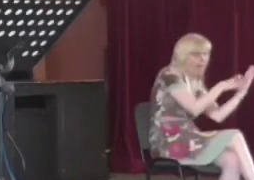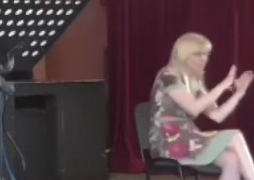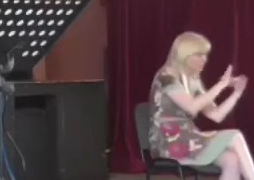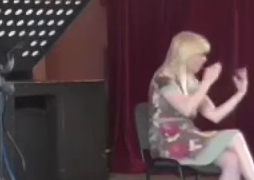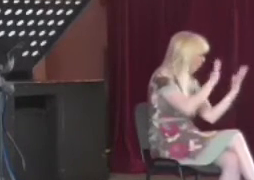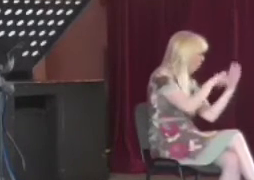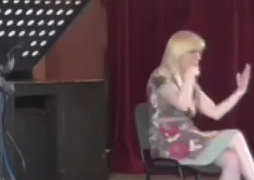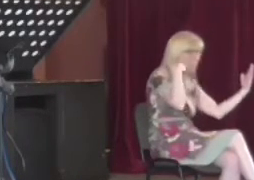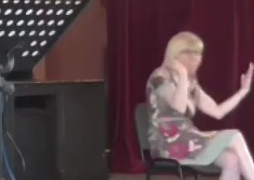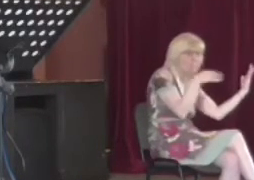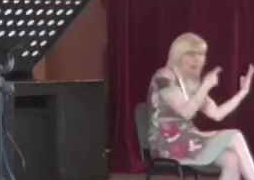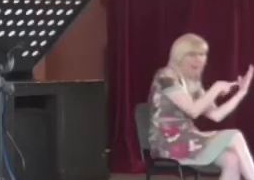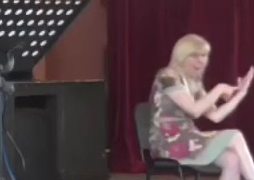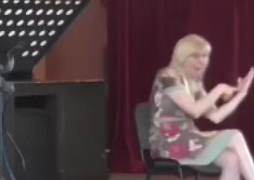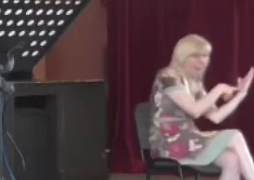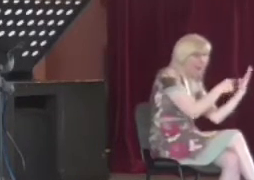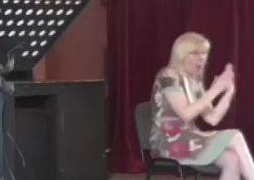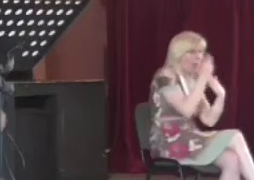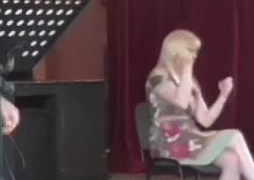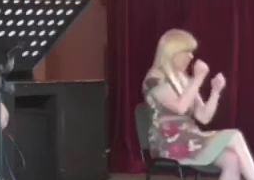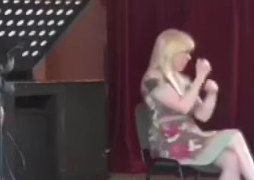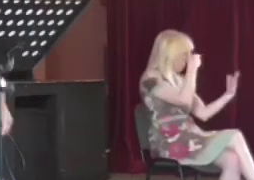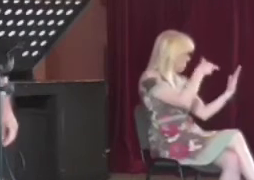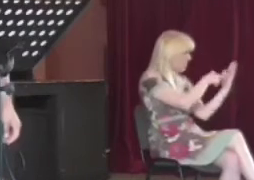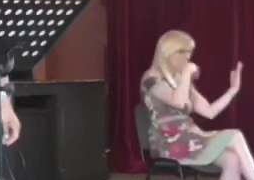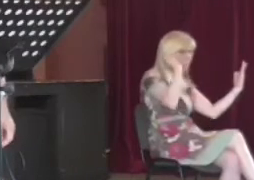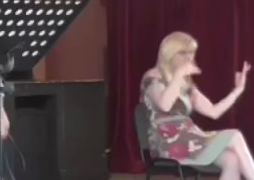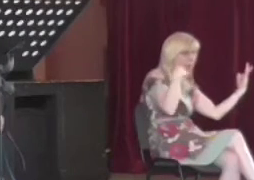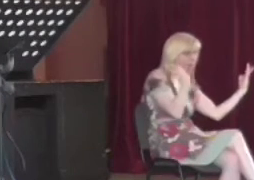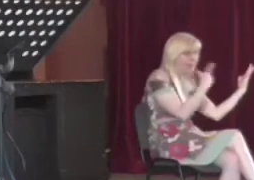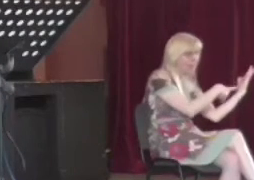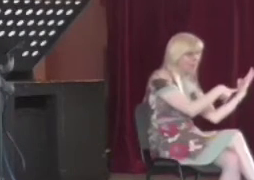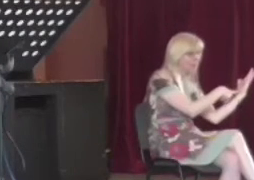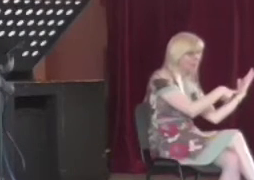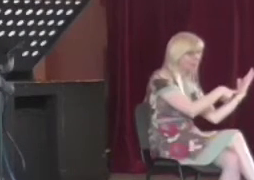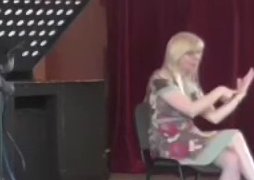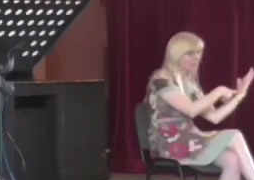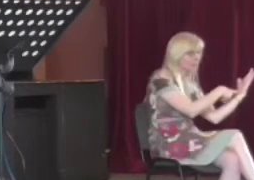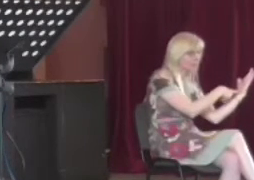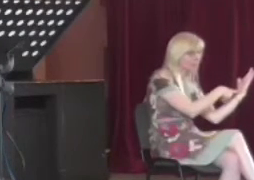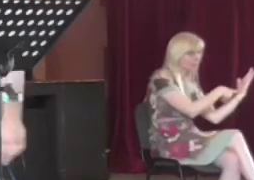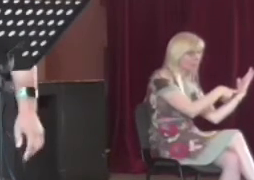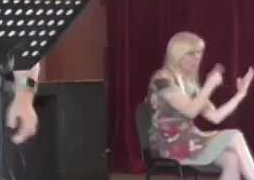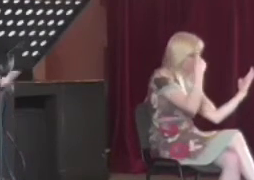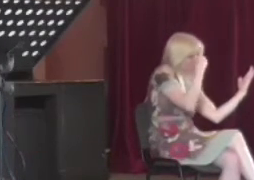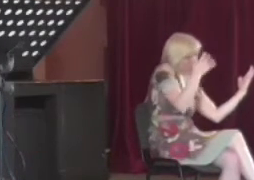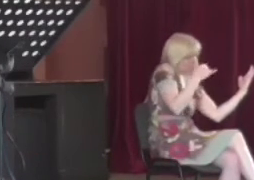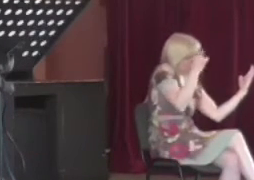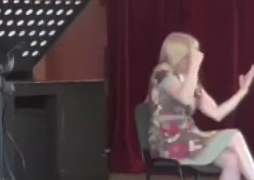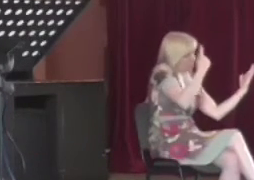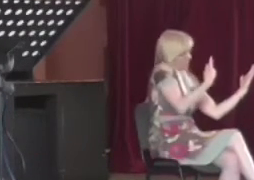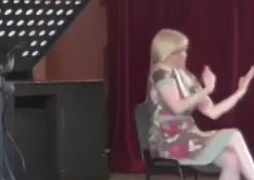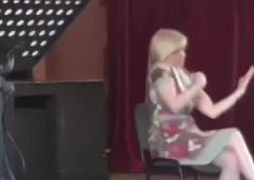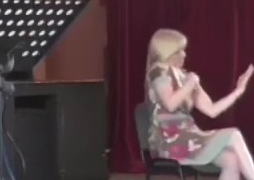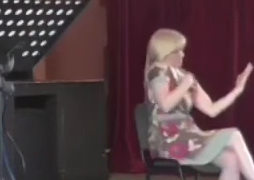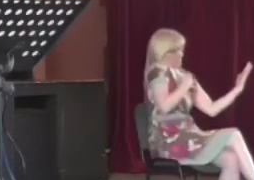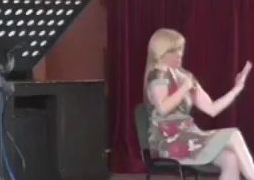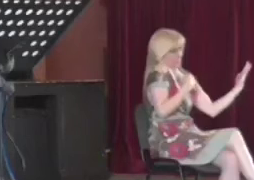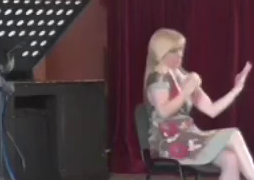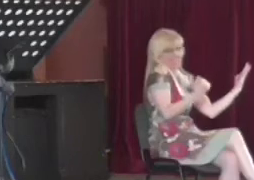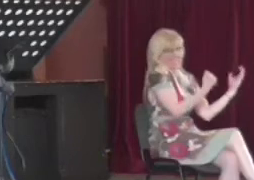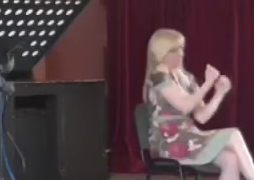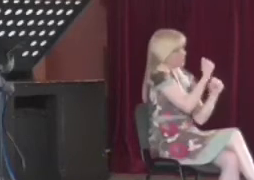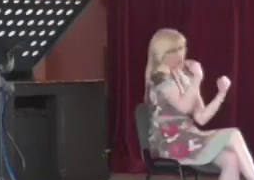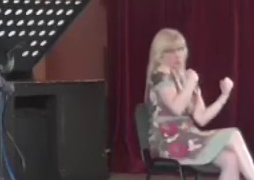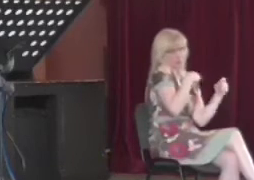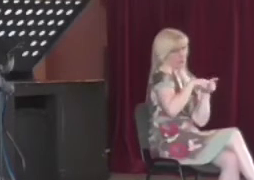need to charge your batteries. You just need to preach the gospel. It's all you need to do. He takes care of the rest. Doesn't matter where it